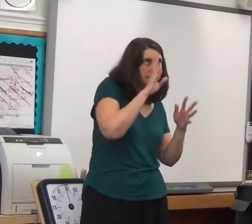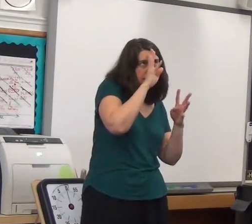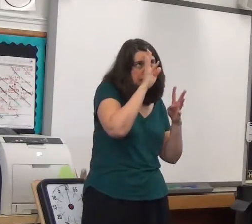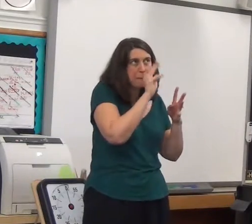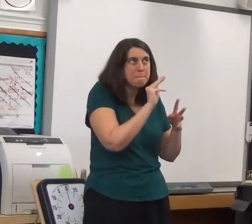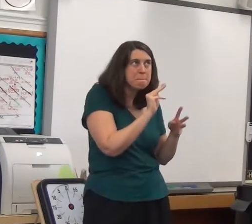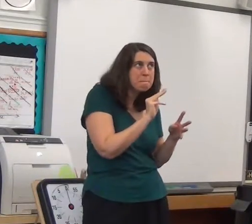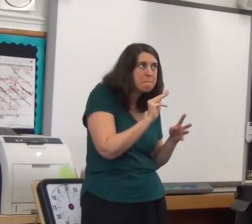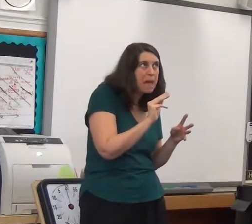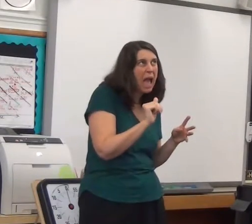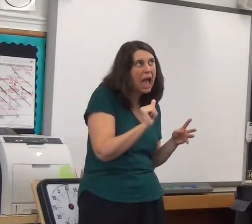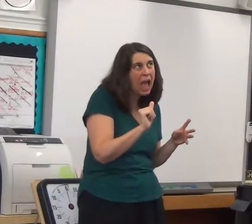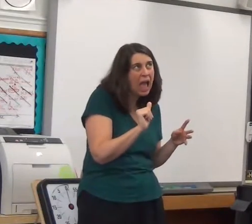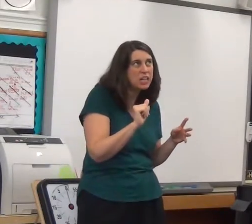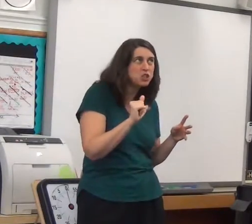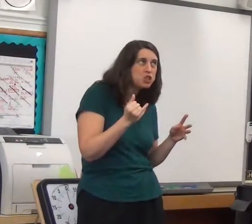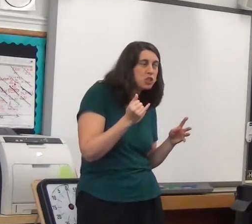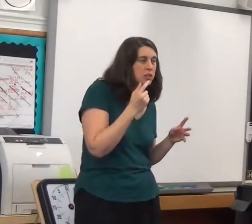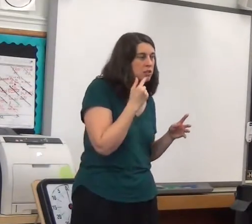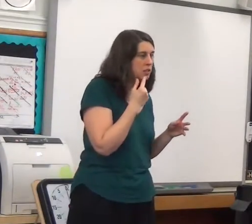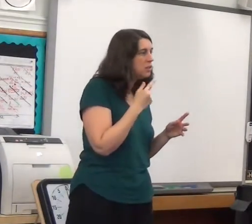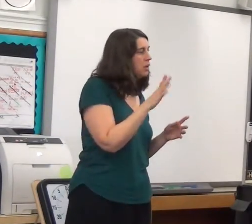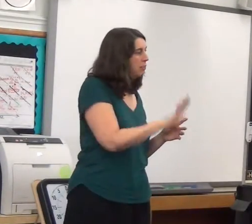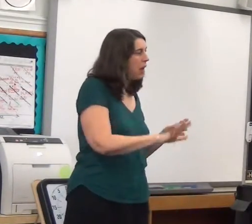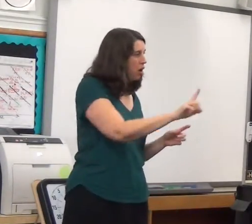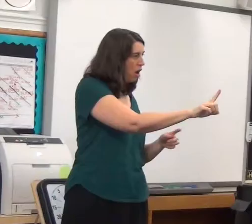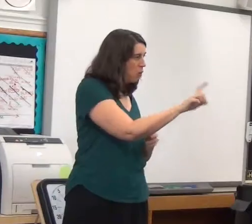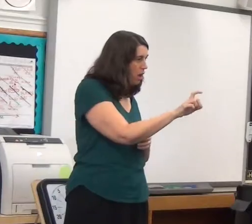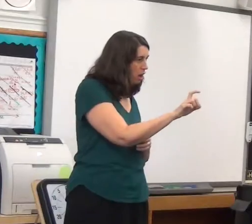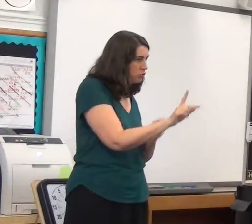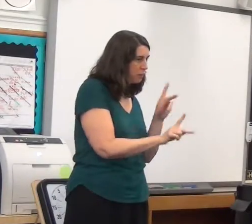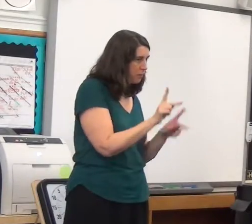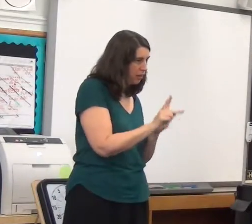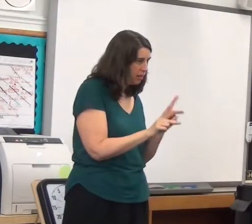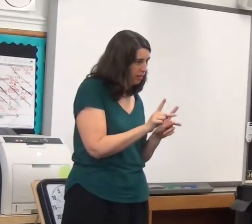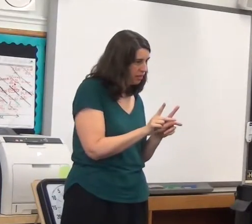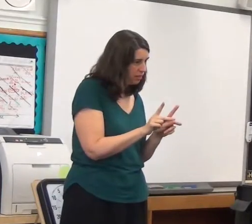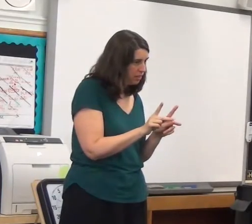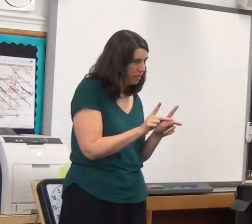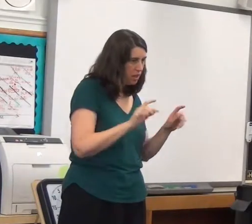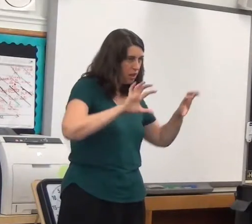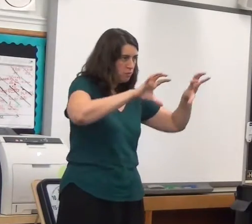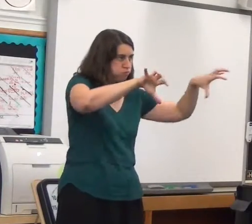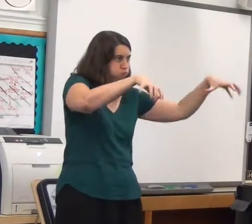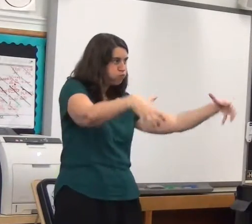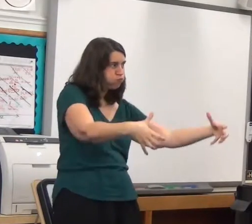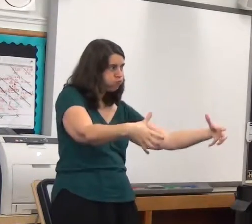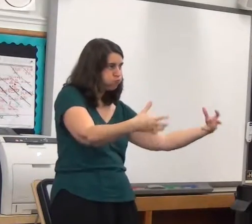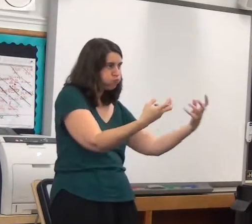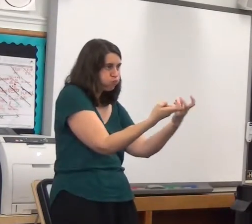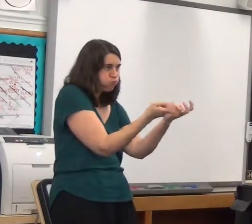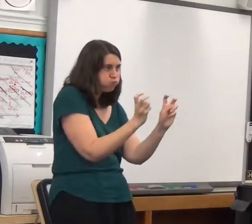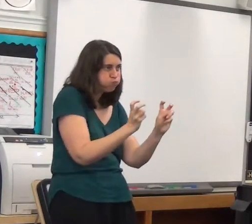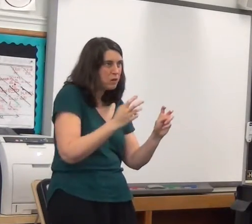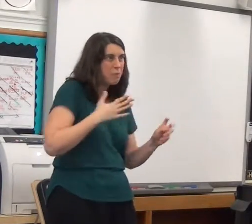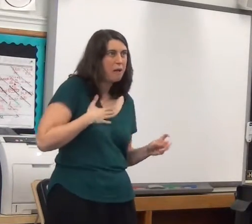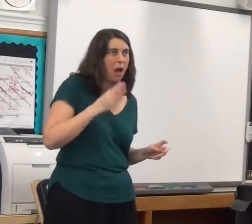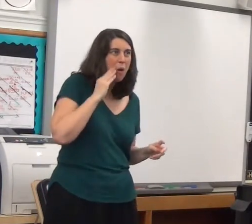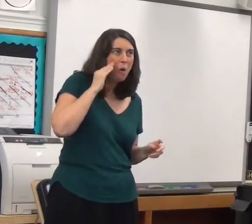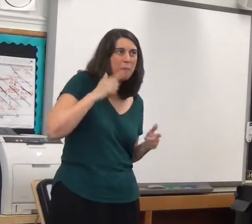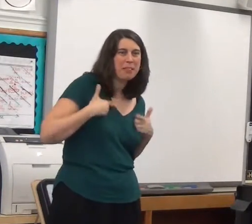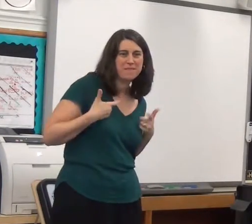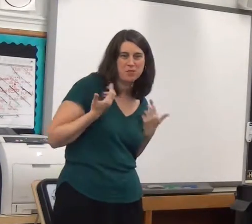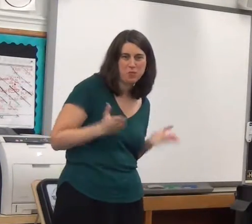time. There was about 100 people gathered around in my parents' living